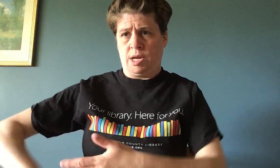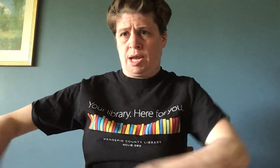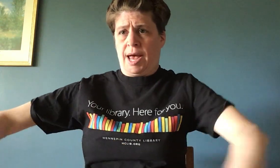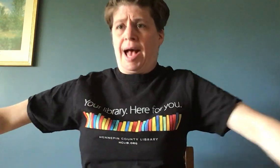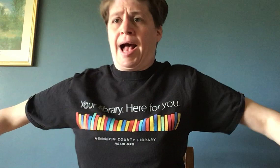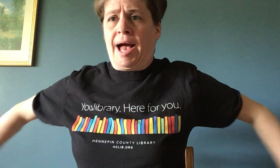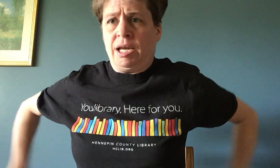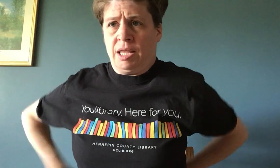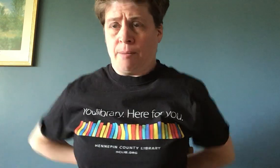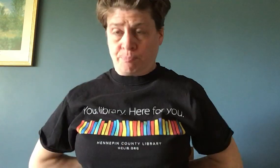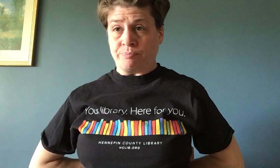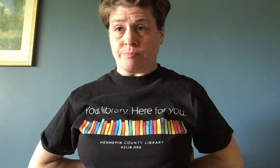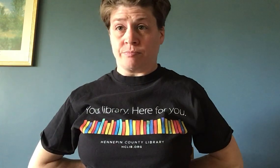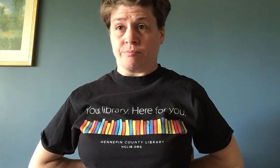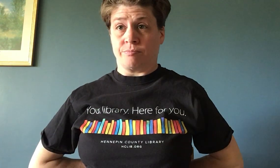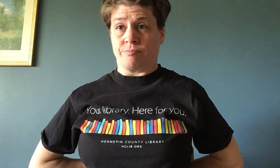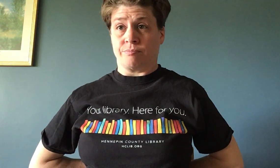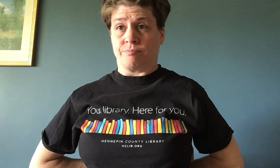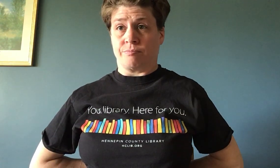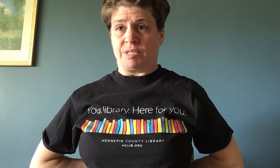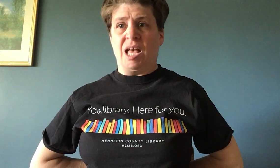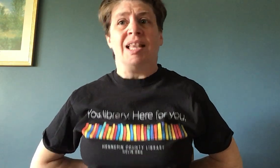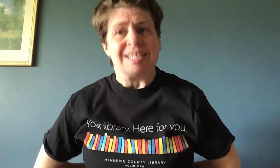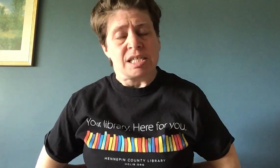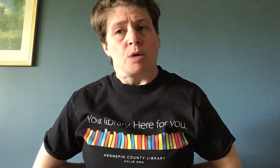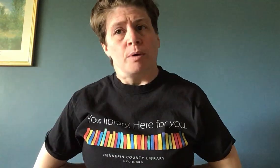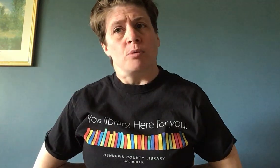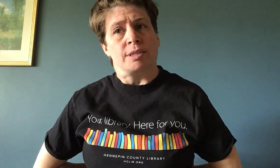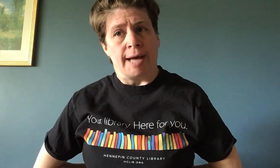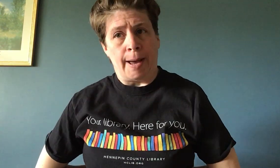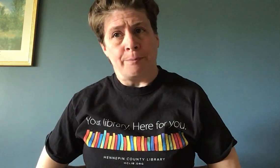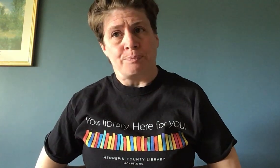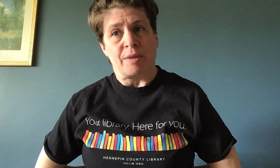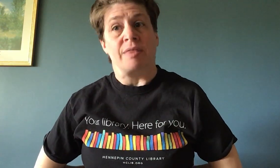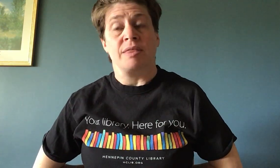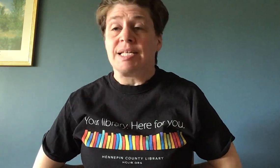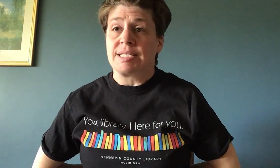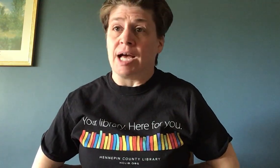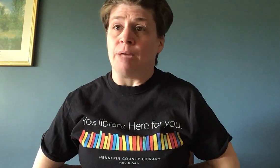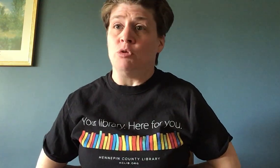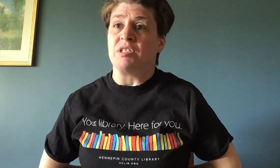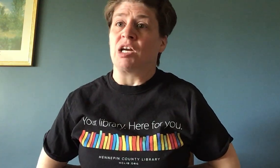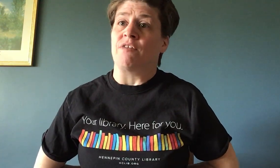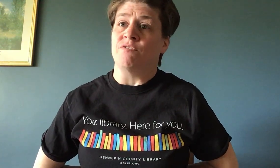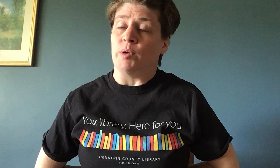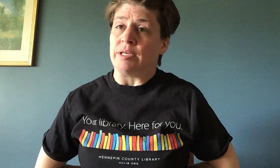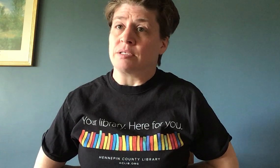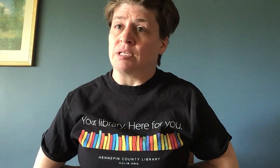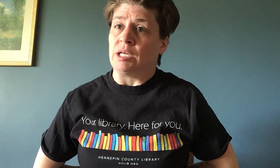we hide them. Let's sing it one more time, this time using our voice to